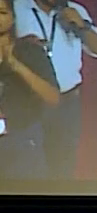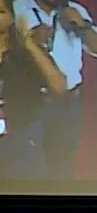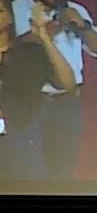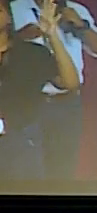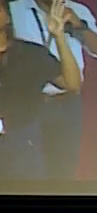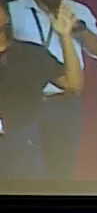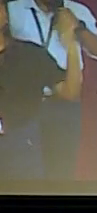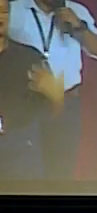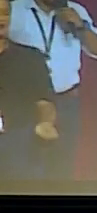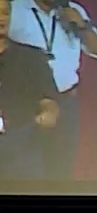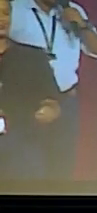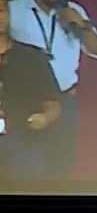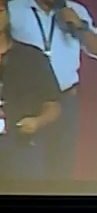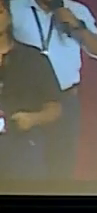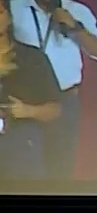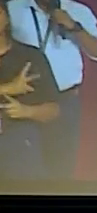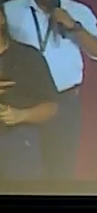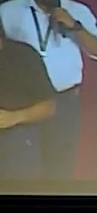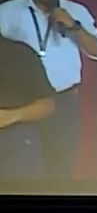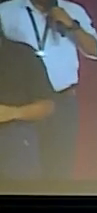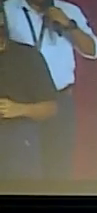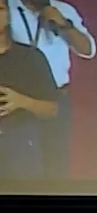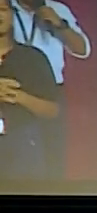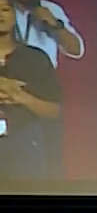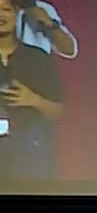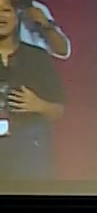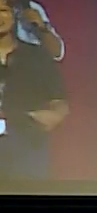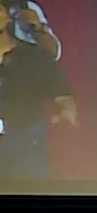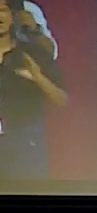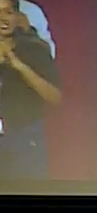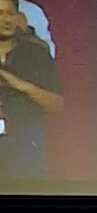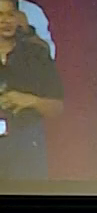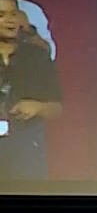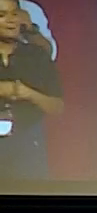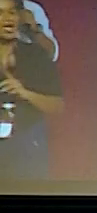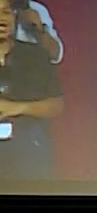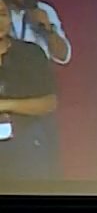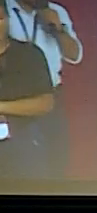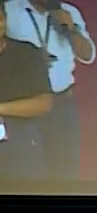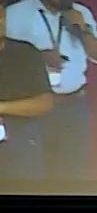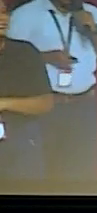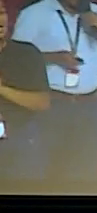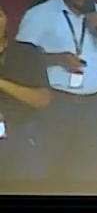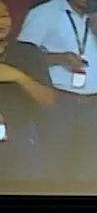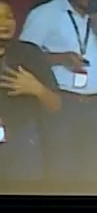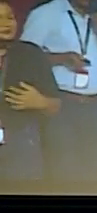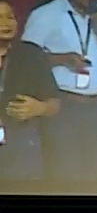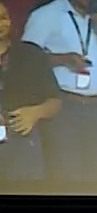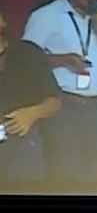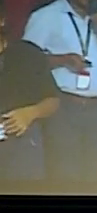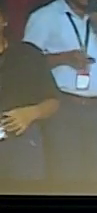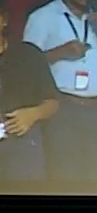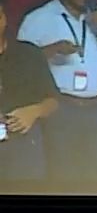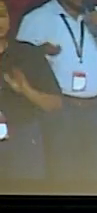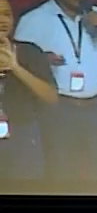9 characters into 3 different groups. Now our target character is present in the right hand part. So user have to perform a right hand motor